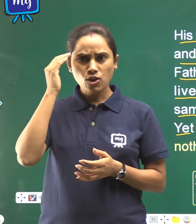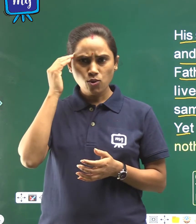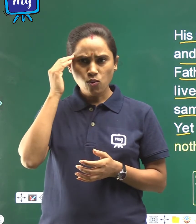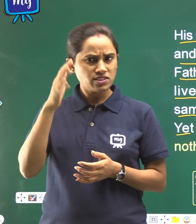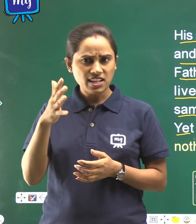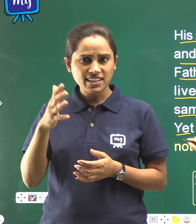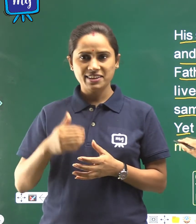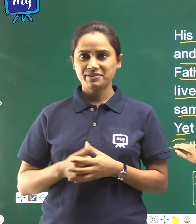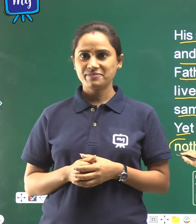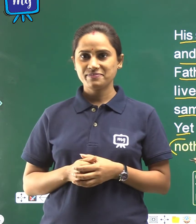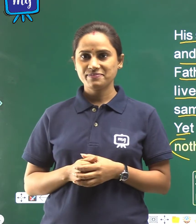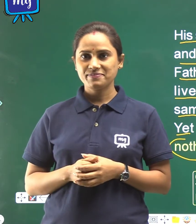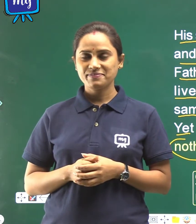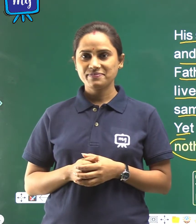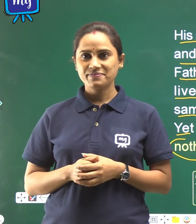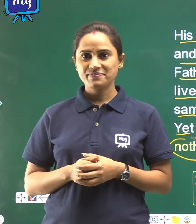nothing